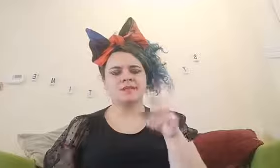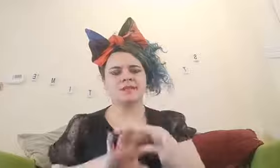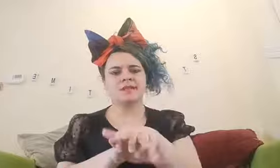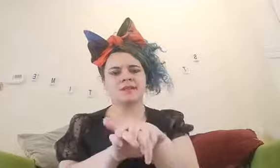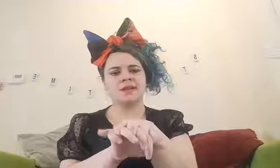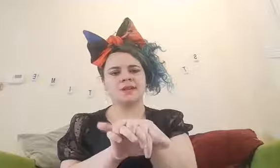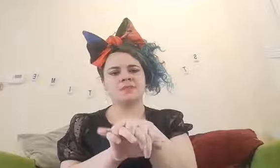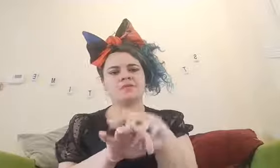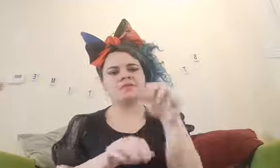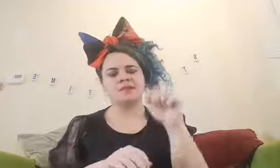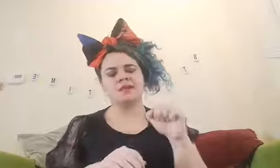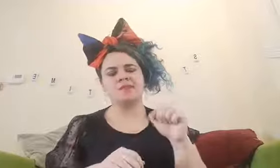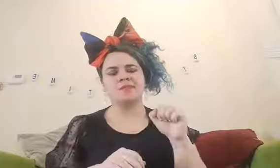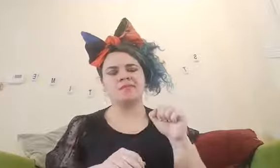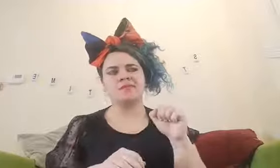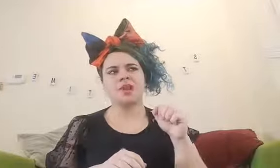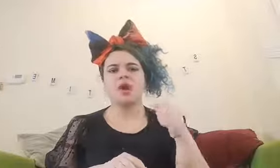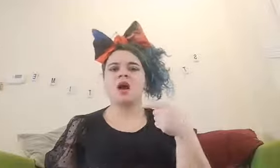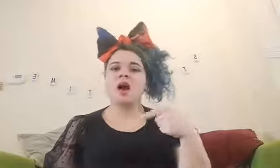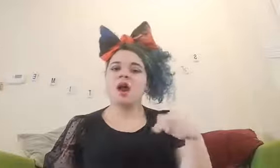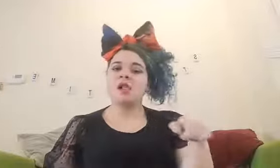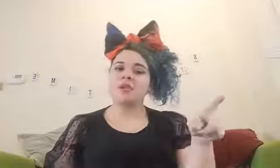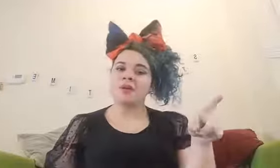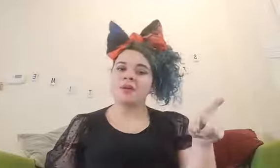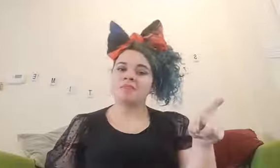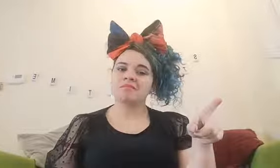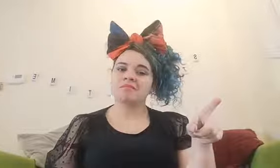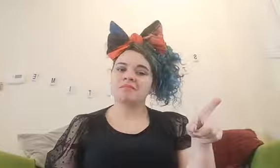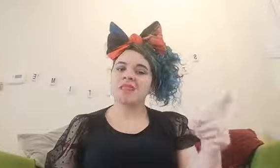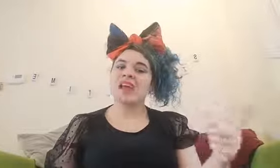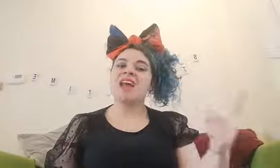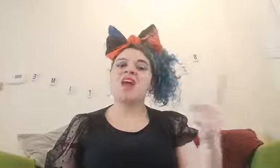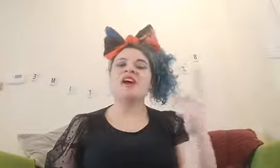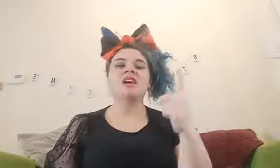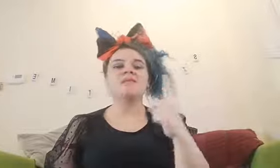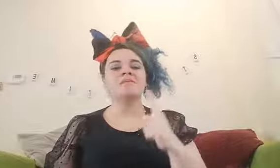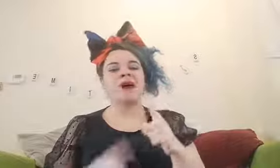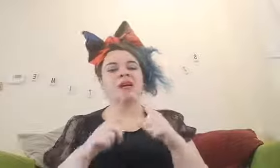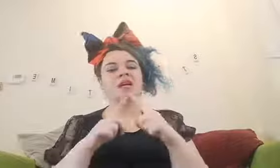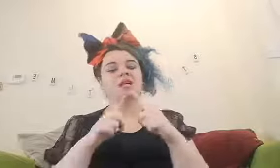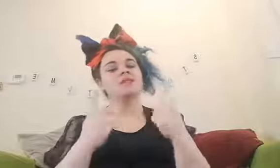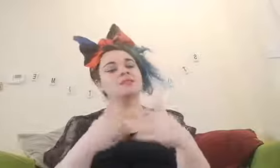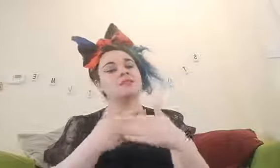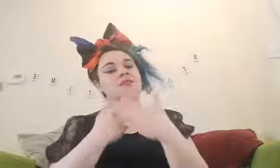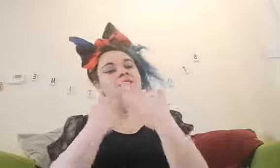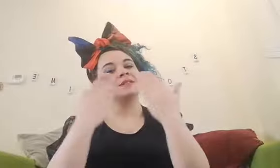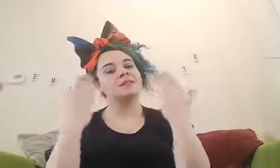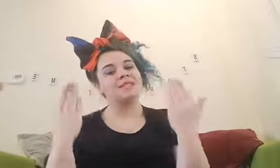said Turtle. I'll go and I'll come back a different